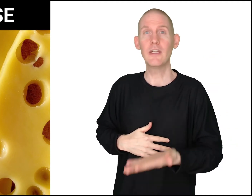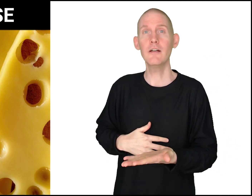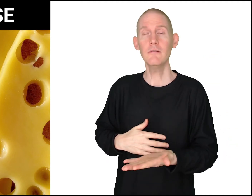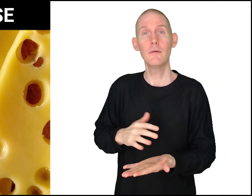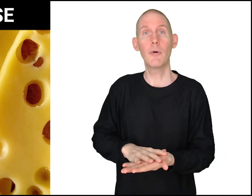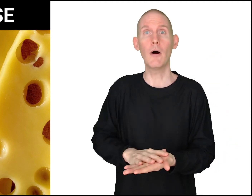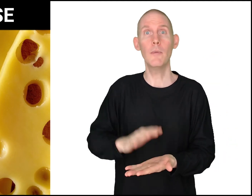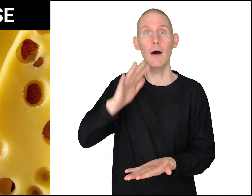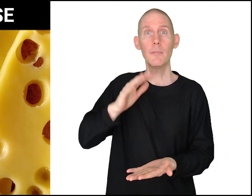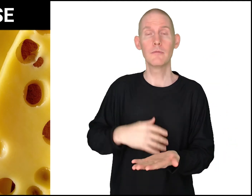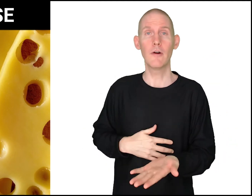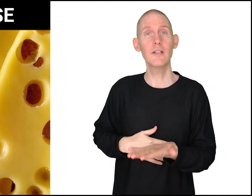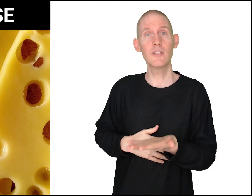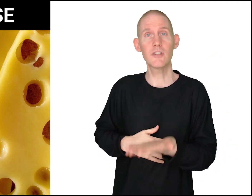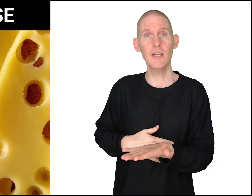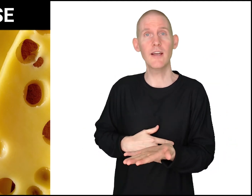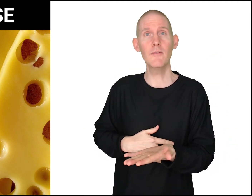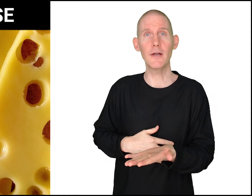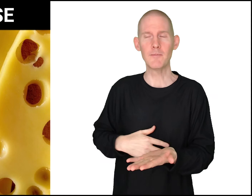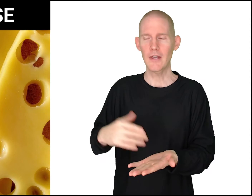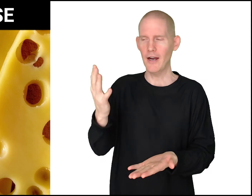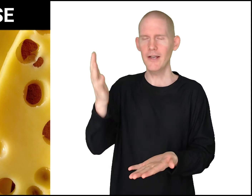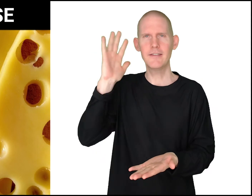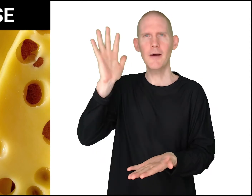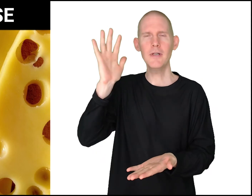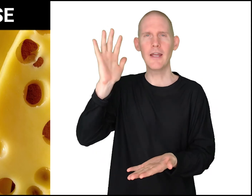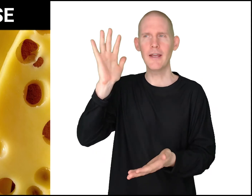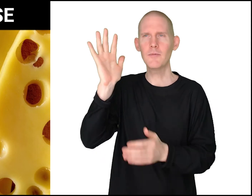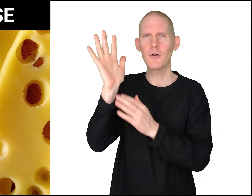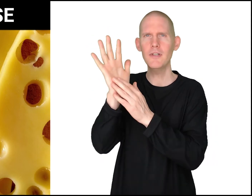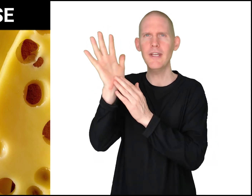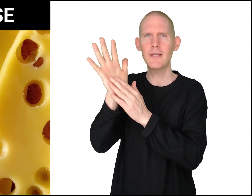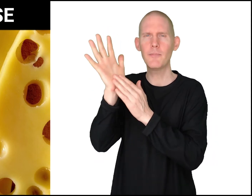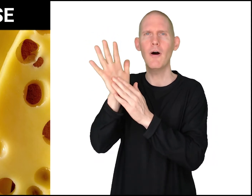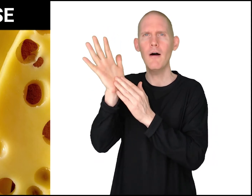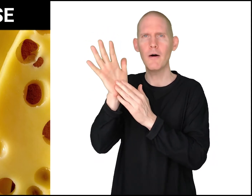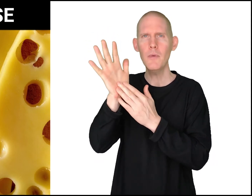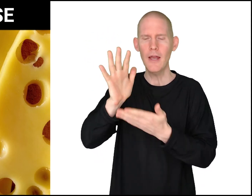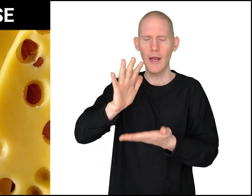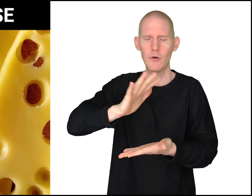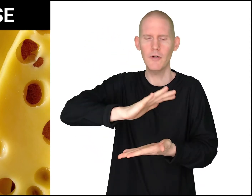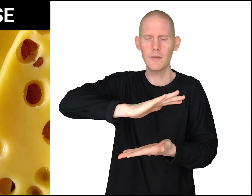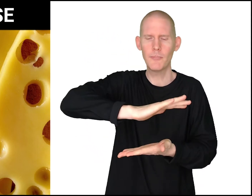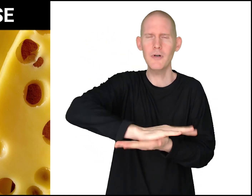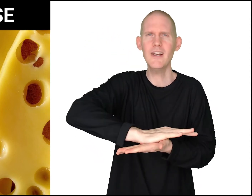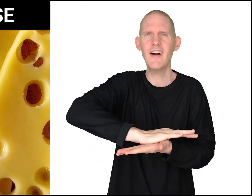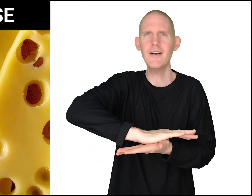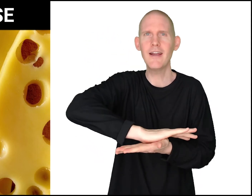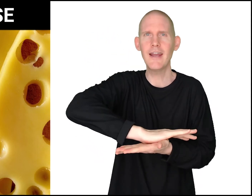here, palm up, all right? Just sitting down there, all right? Dominant hand, we're going to take the palm, and we're going to put it on our hand